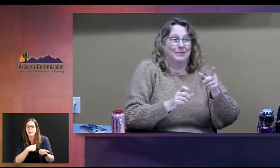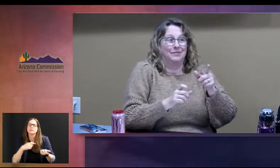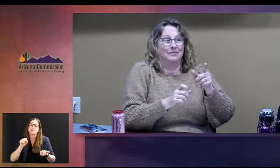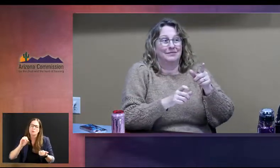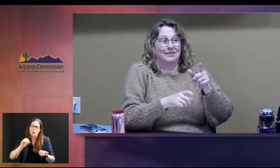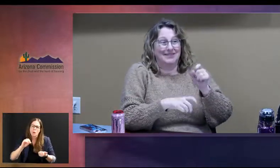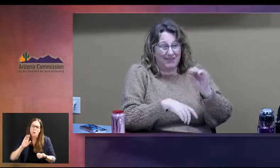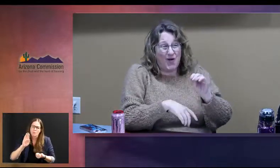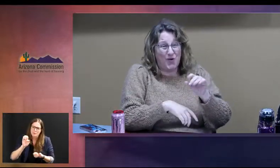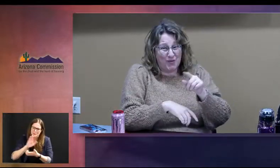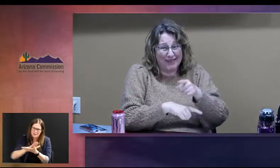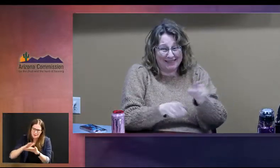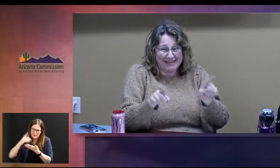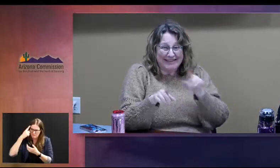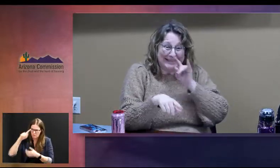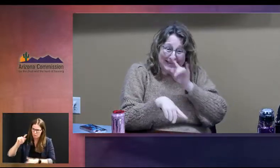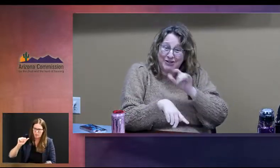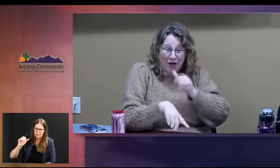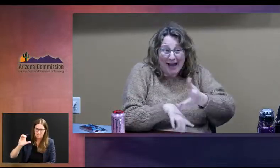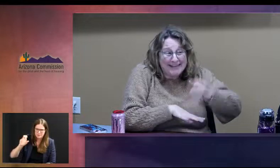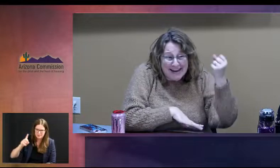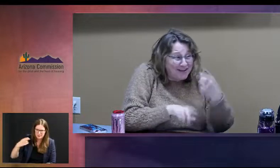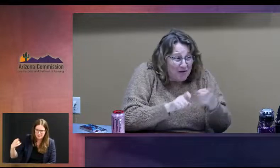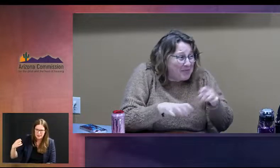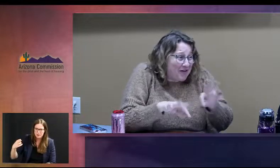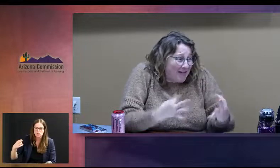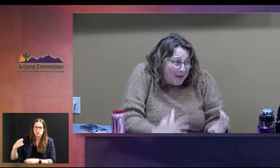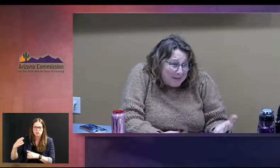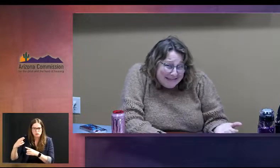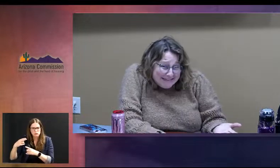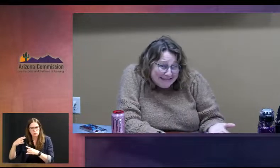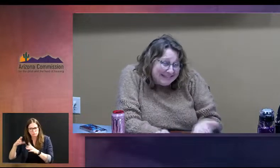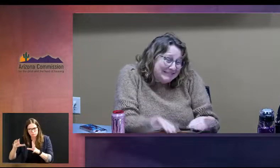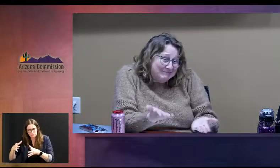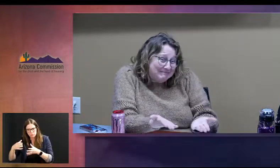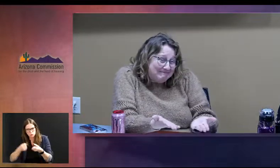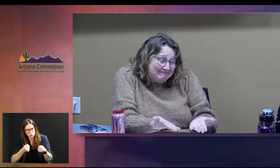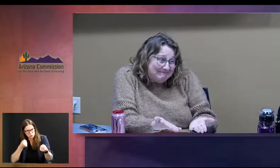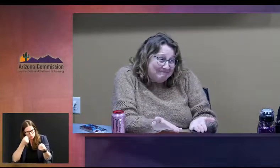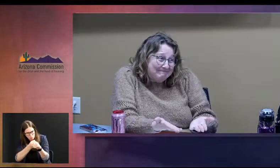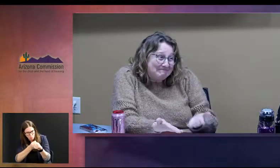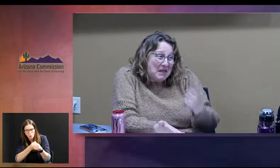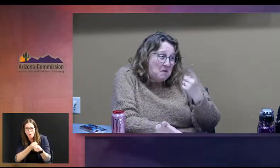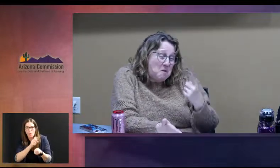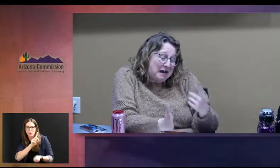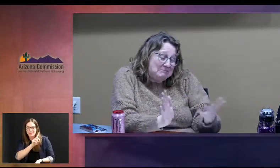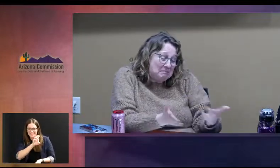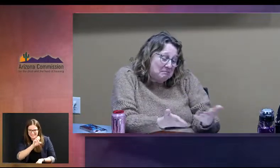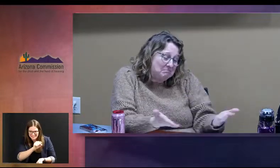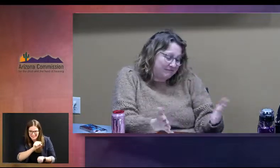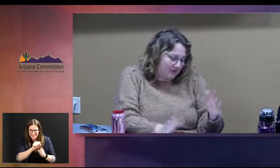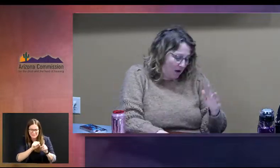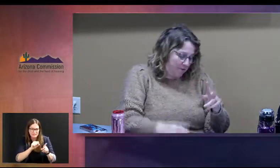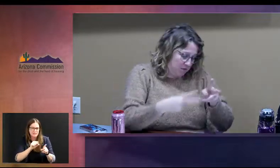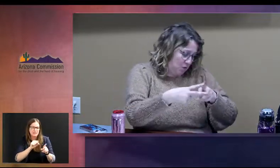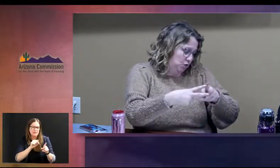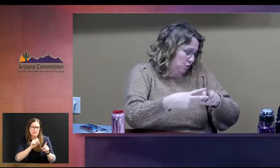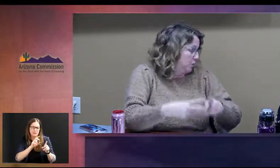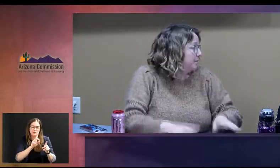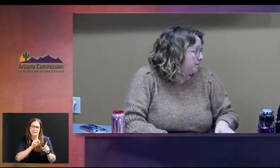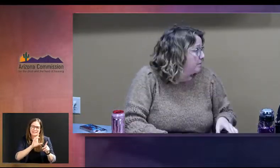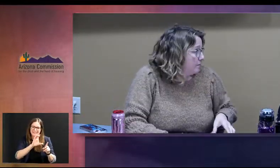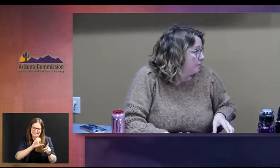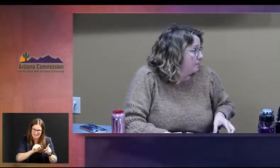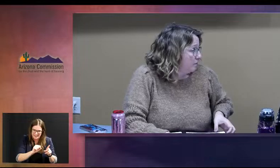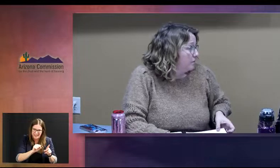in supporting them so that kids are not taken away from their families. So that's